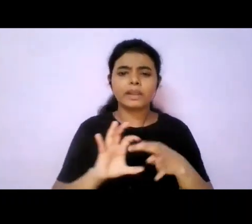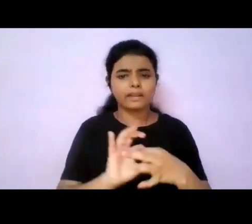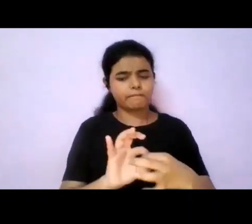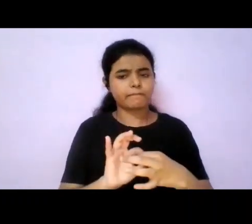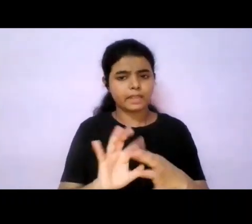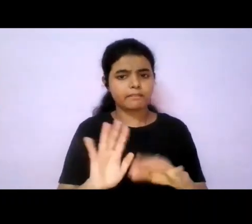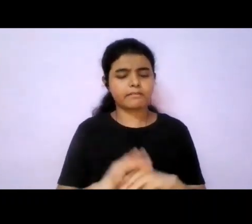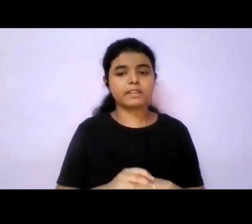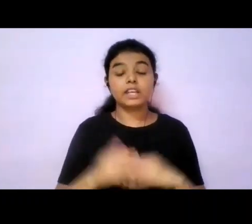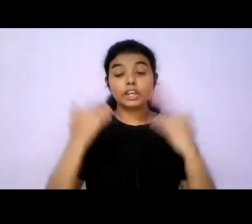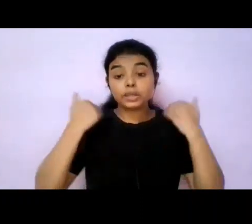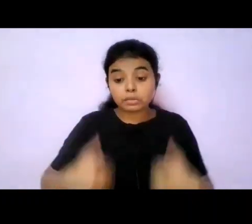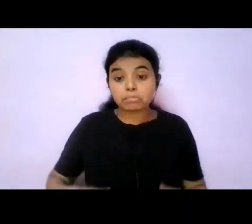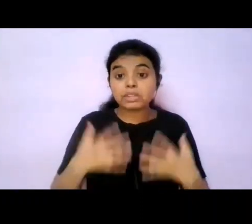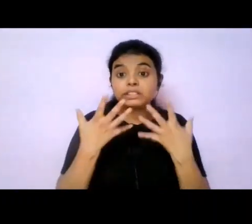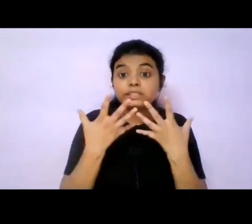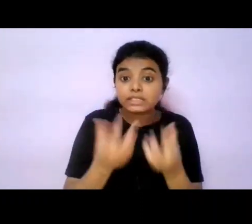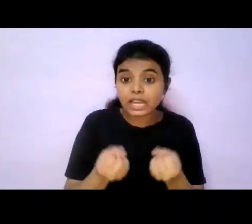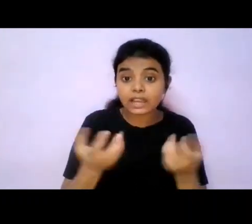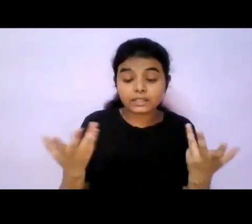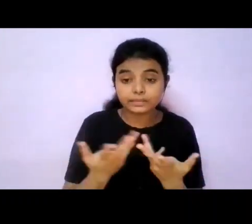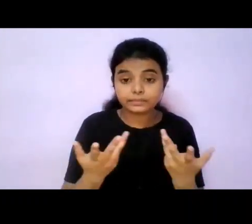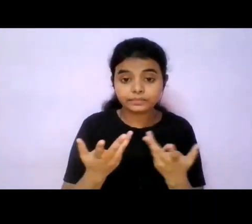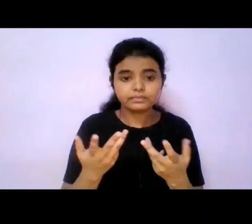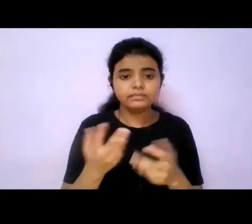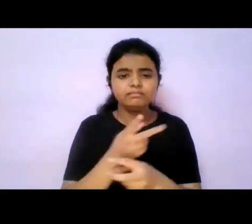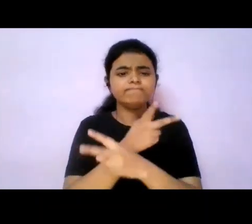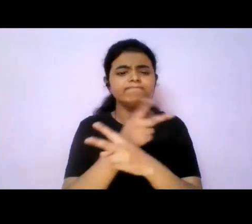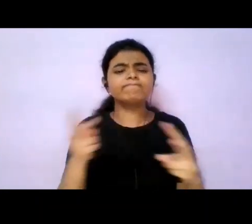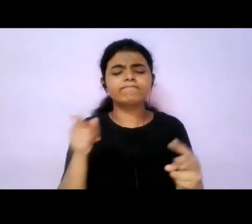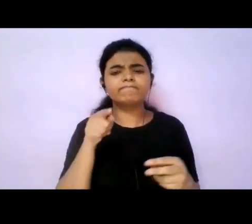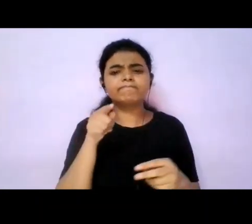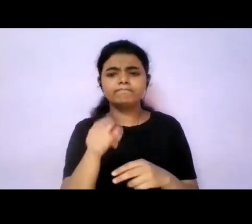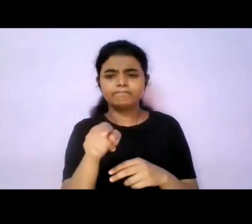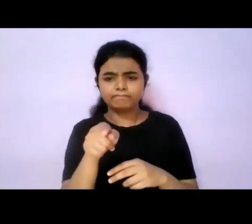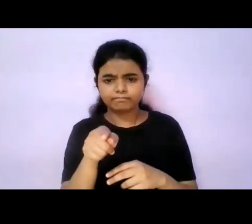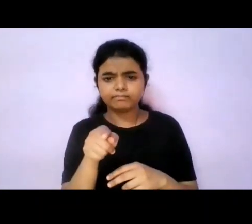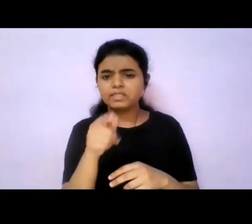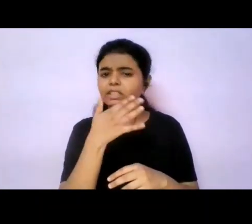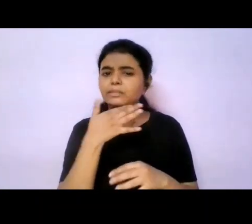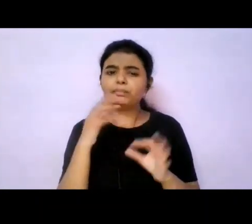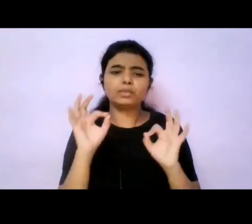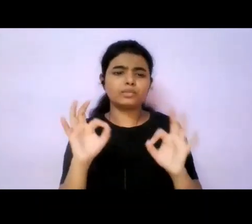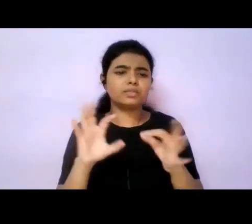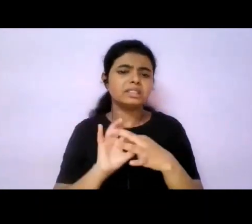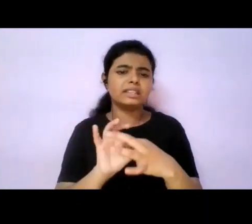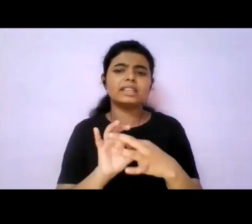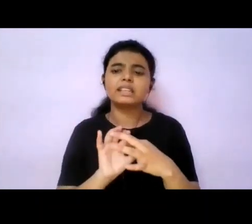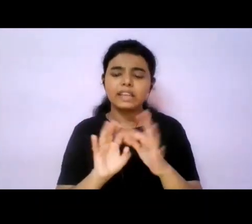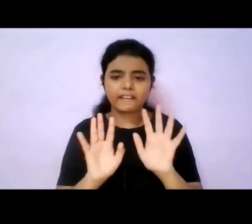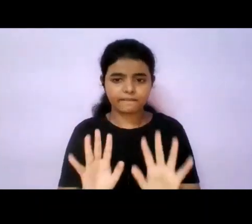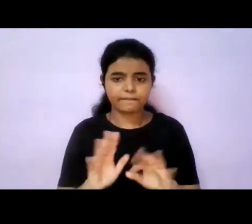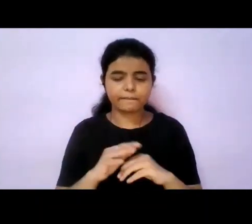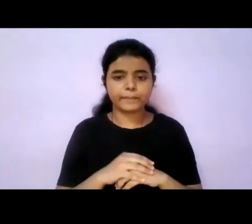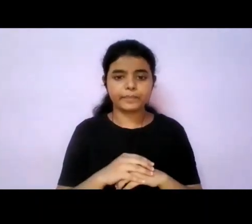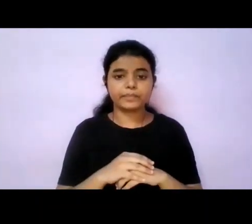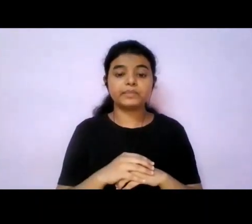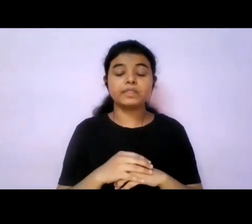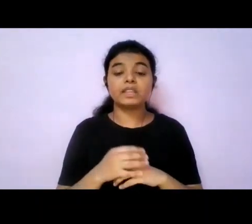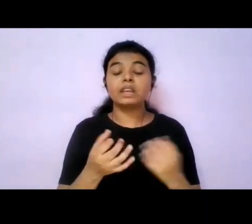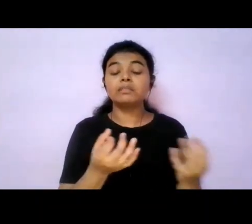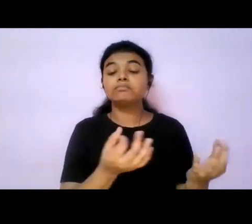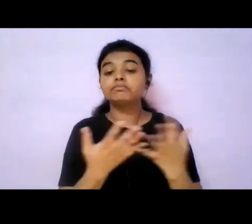Human desire, like the arrivals hall at Manchester Airport, is a beautiful thing, especially when it moves us